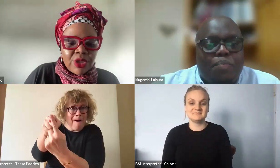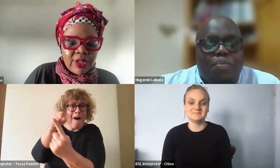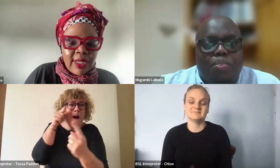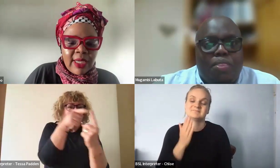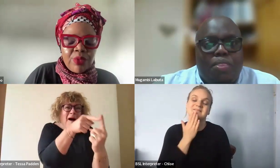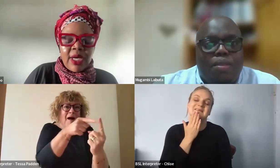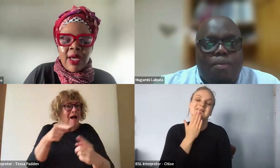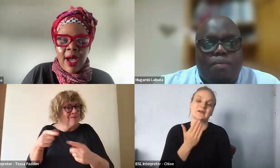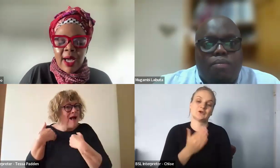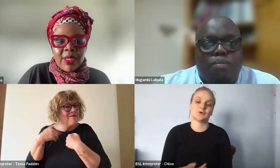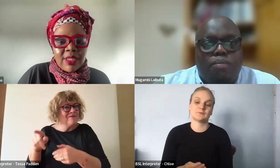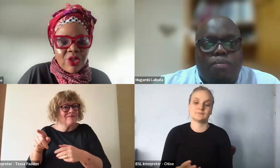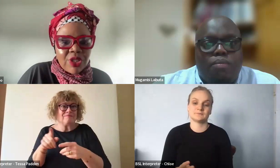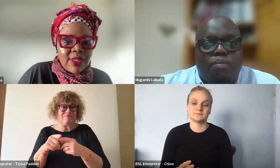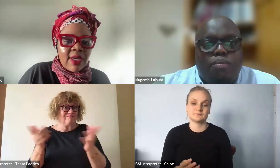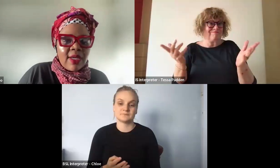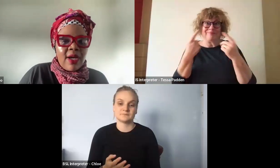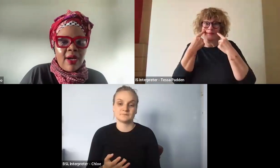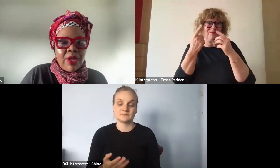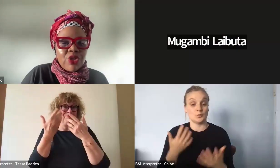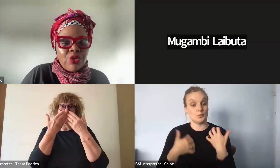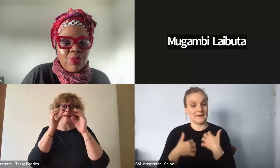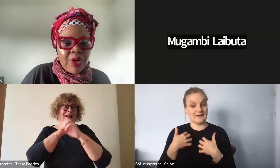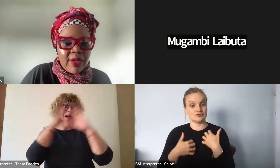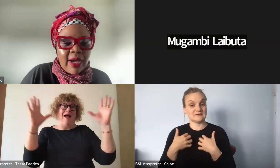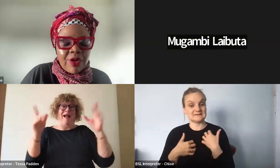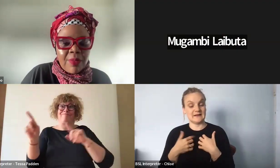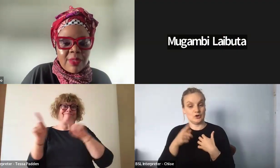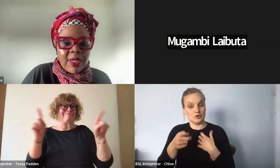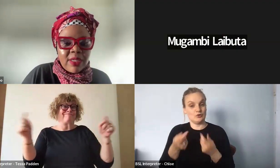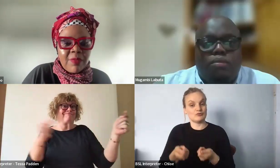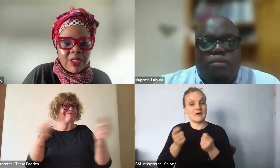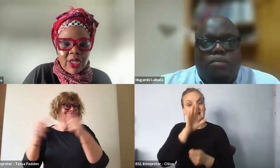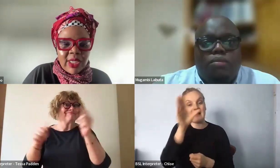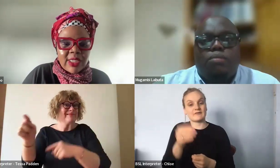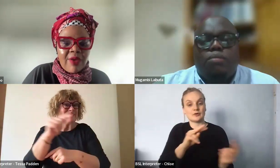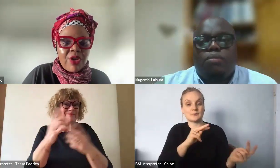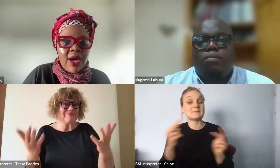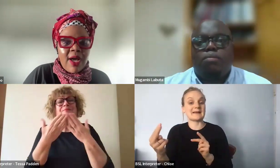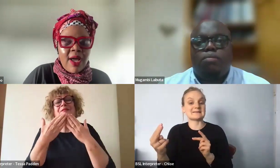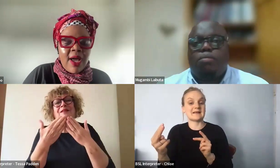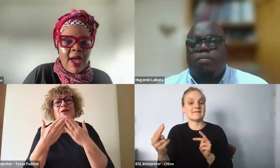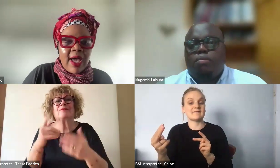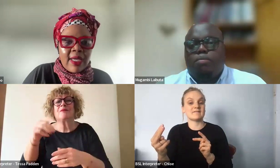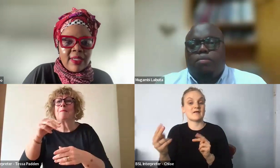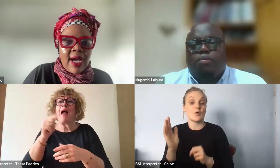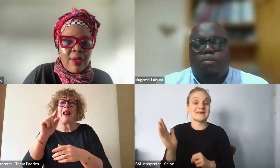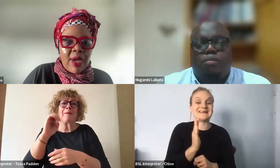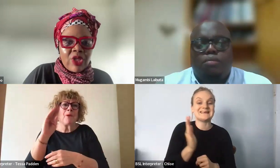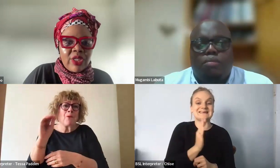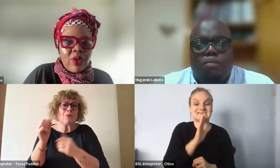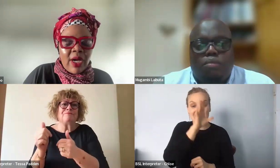Thank you so much, Dr. Laibuta. I mean, it's interesting that you bring the Africa perspective, particularly East Africa.